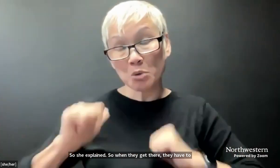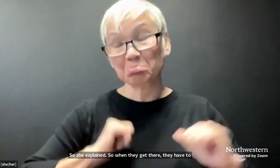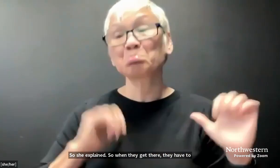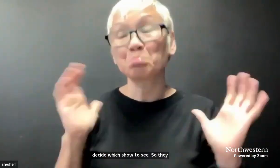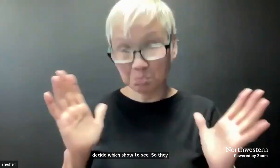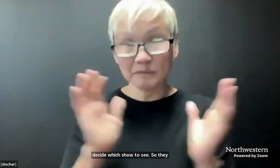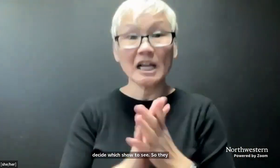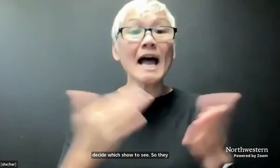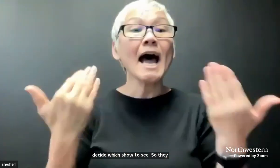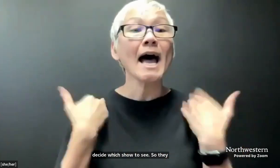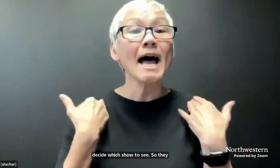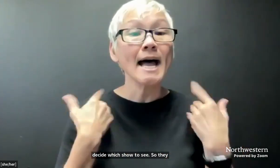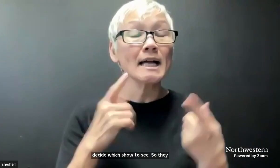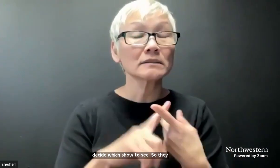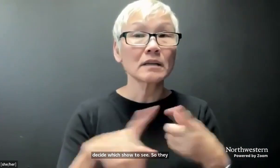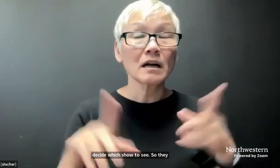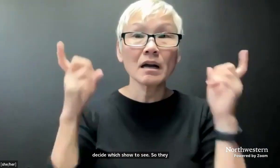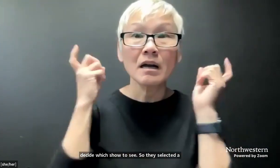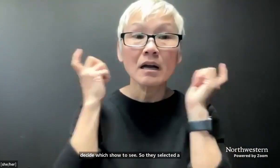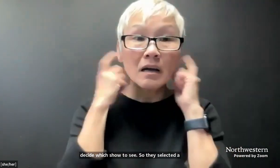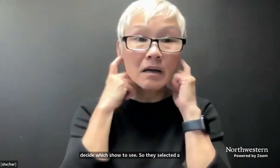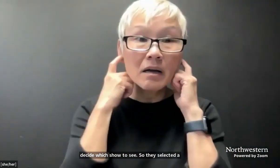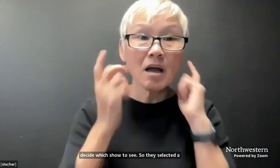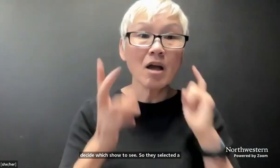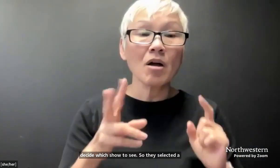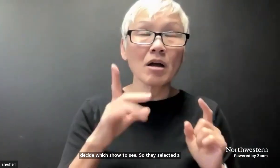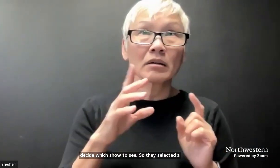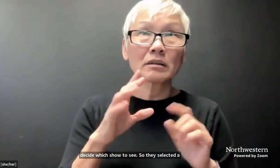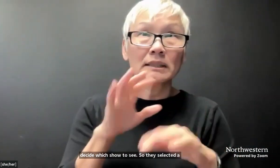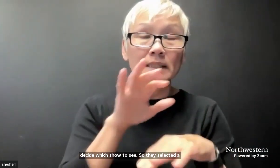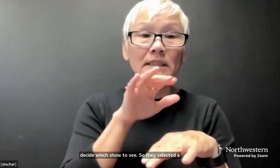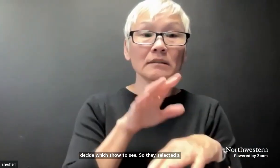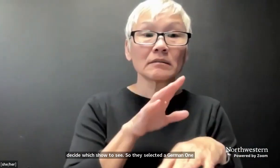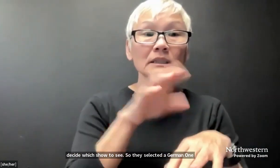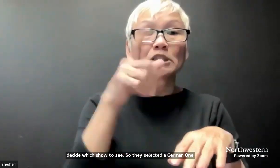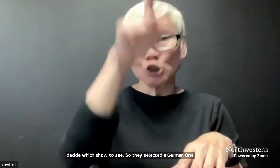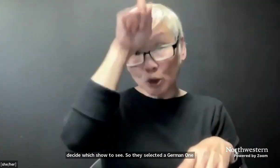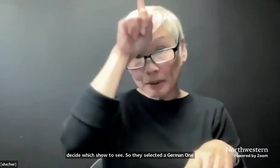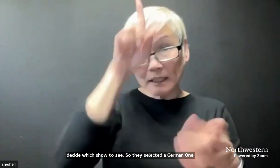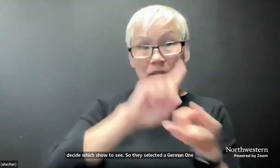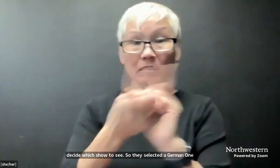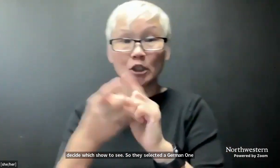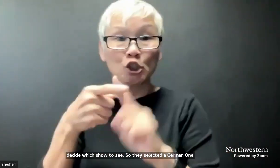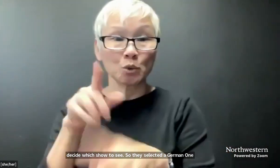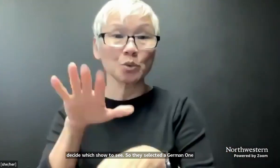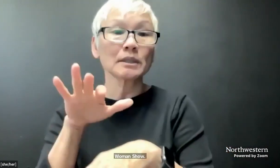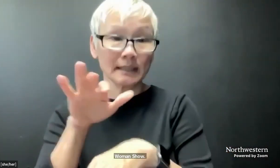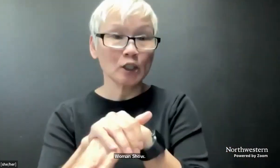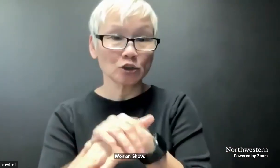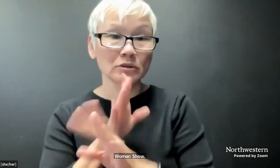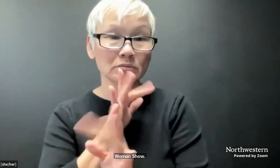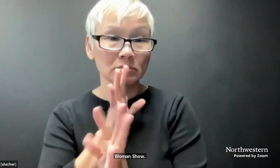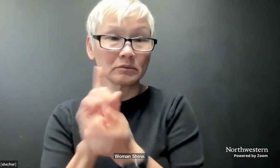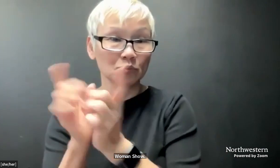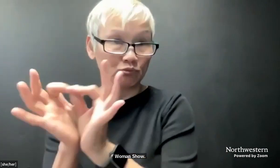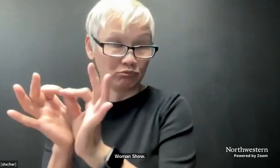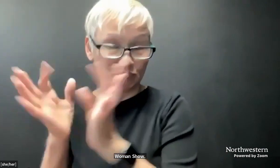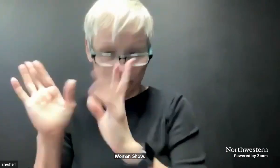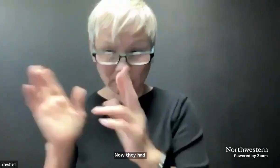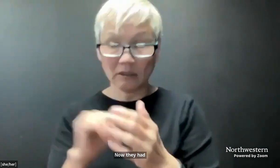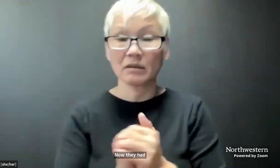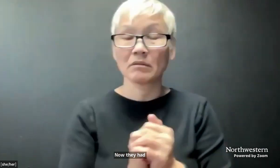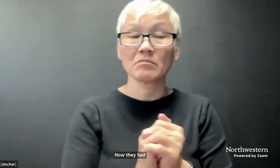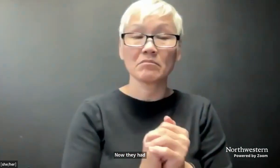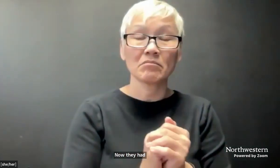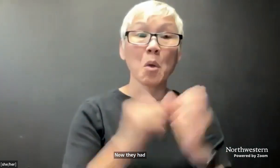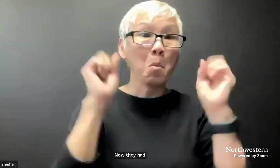a German one woman show. Now, they had German translations to